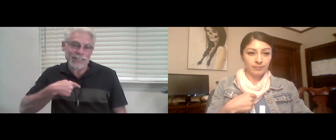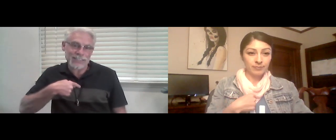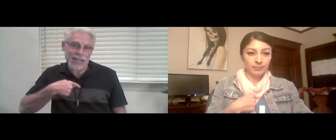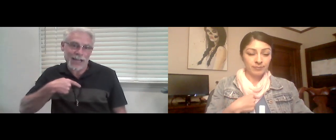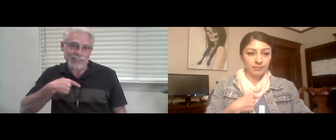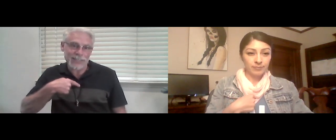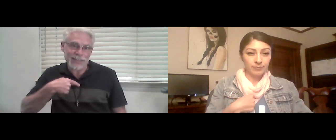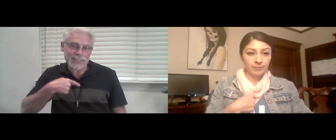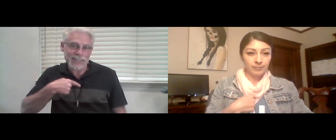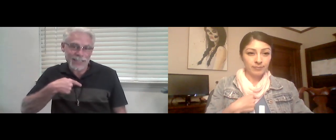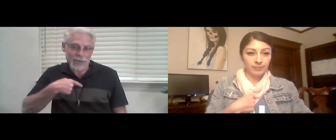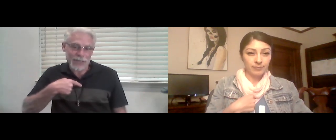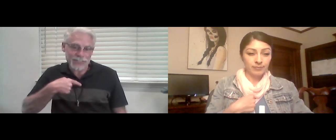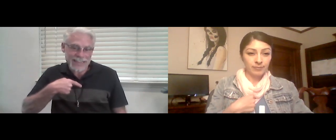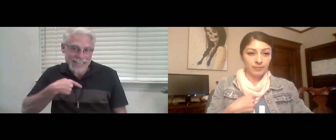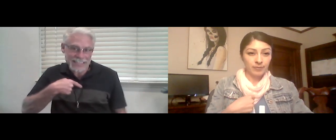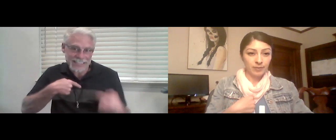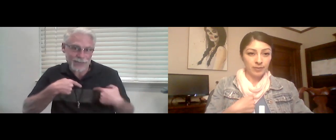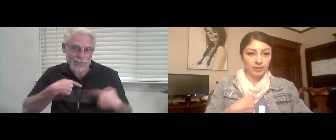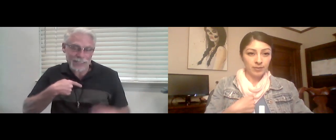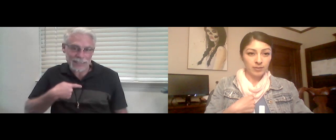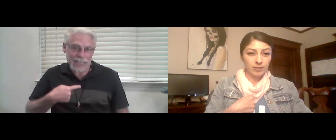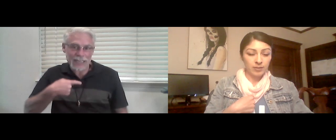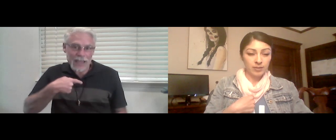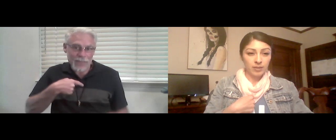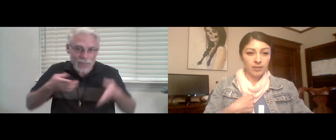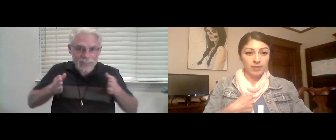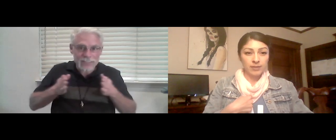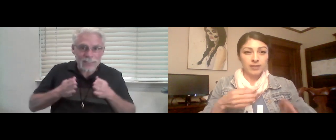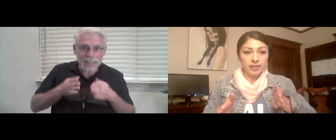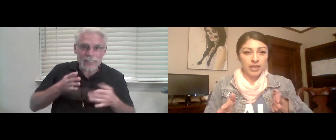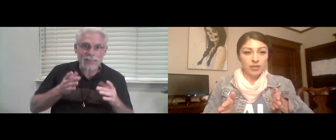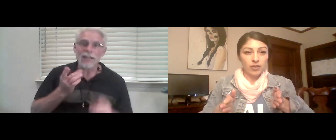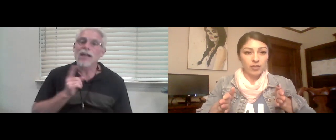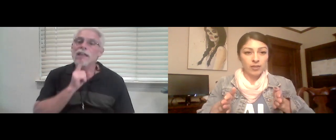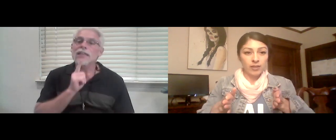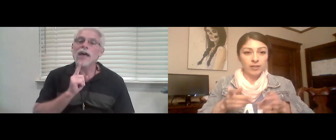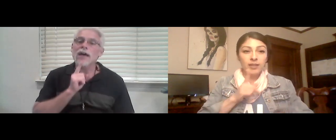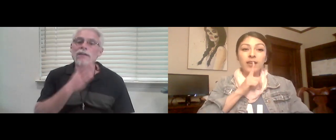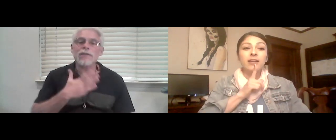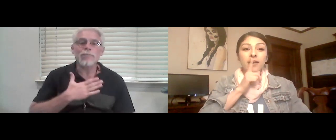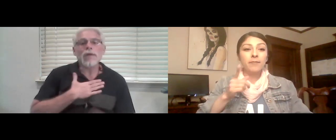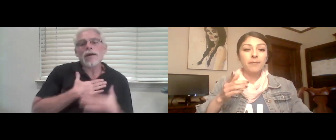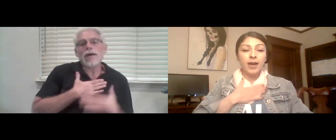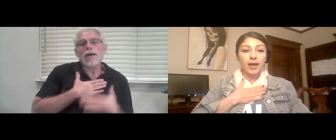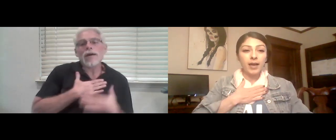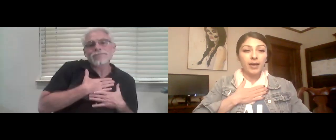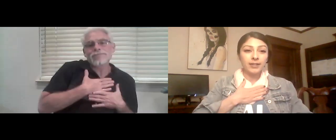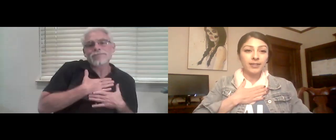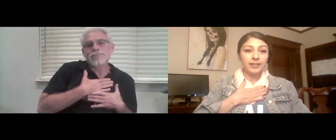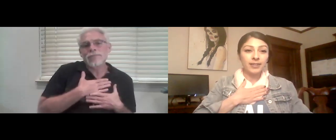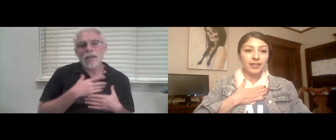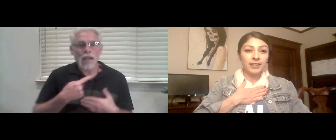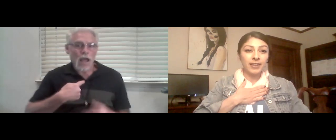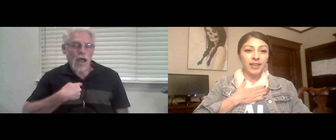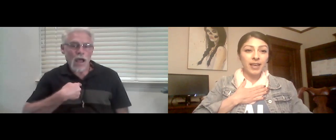point inside to this. Here's my little light. This little light of mine,